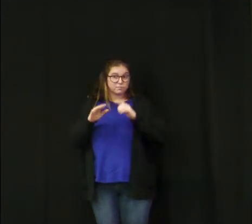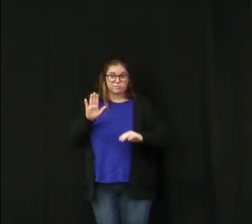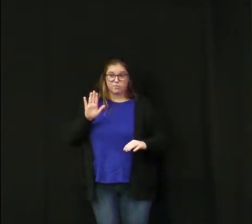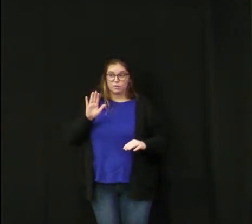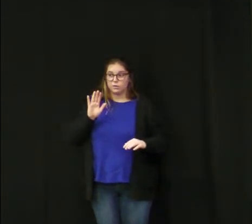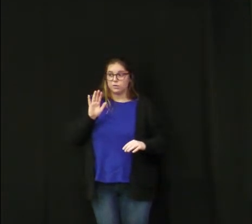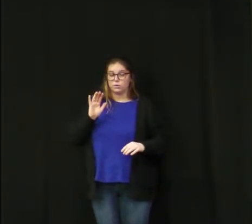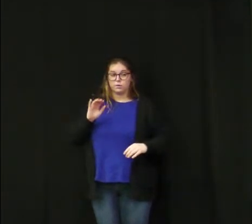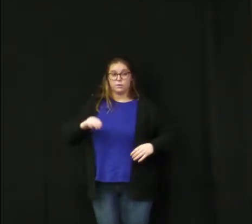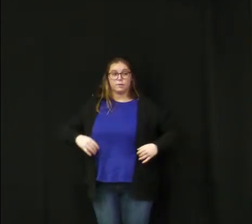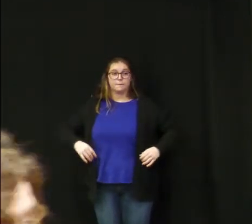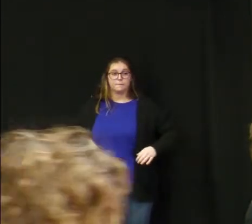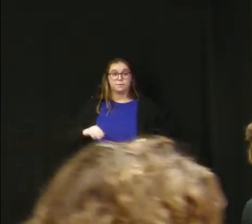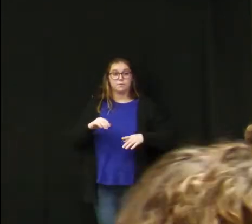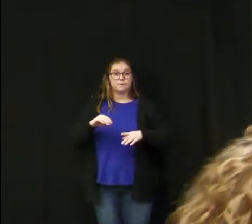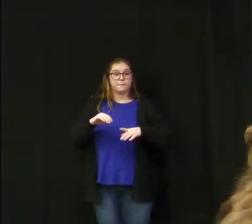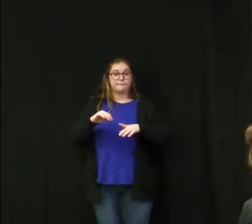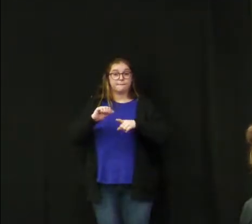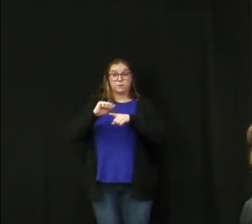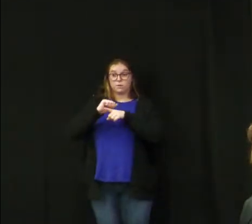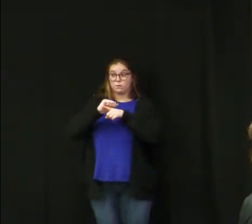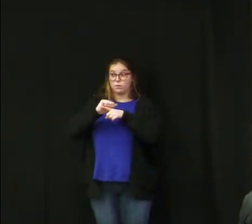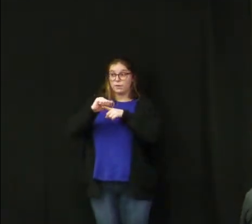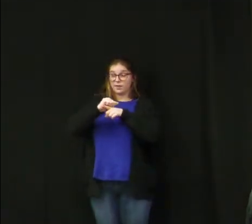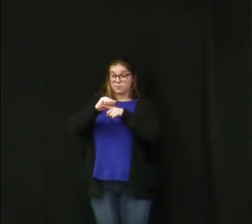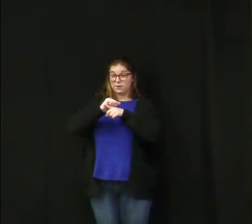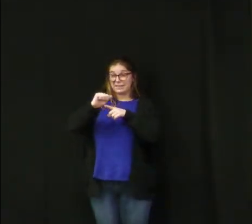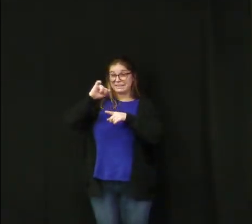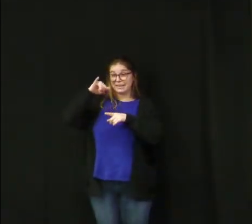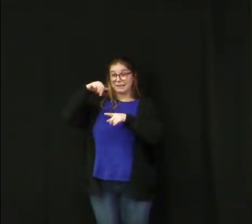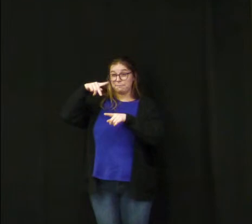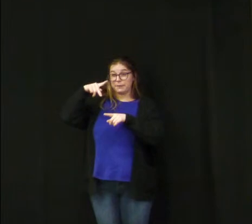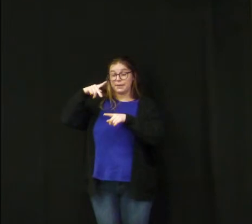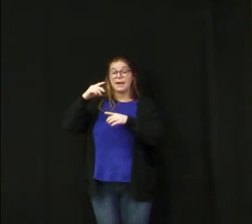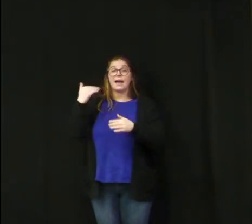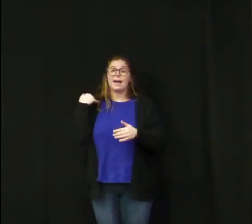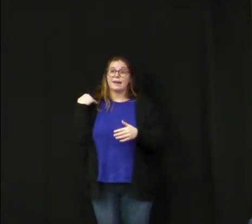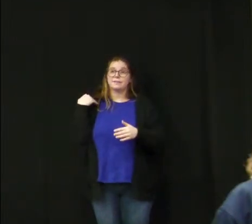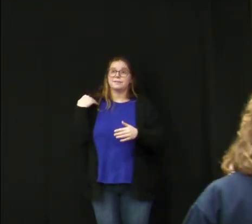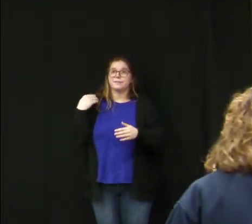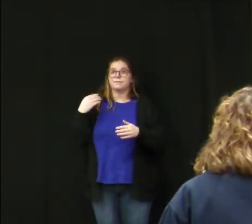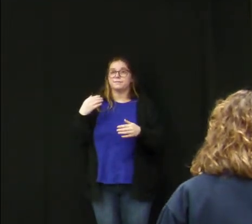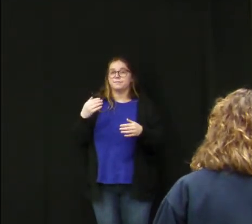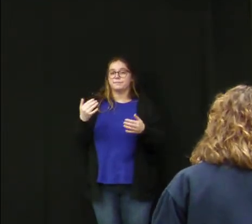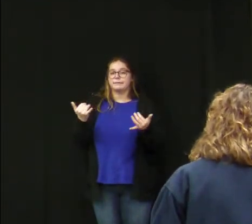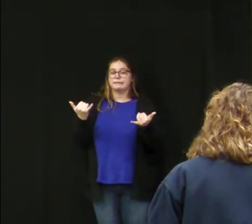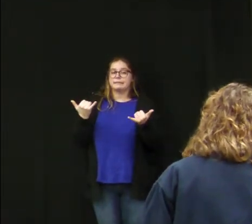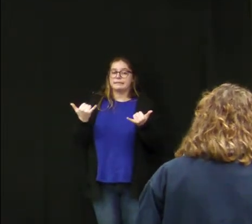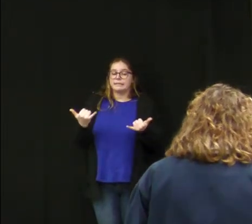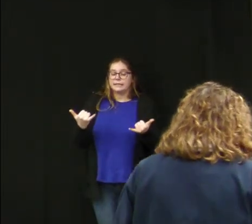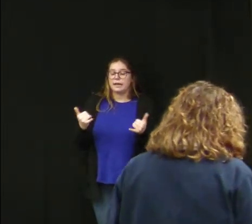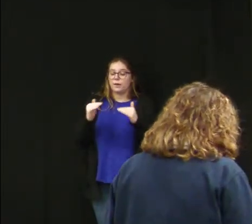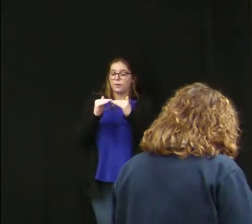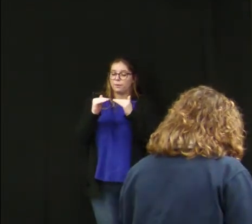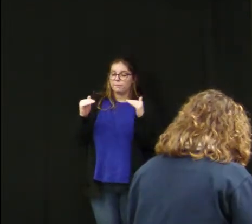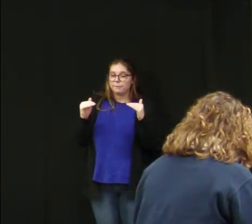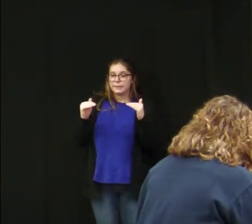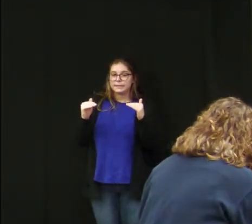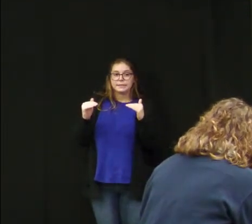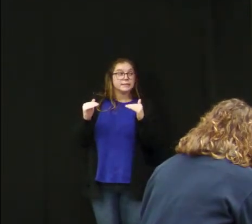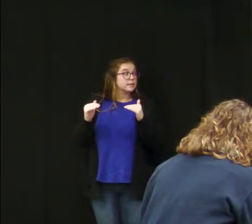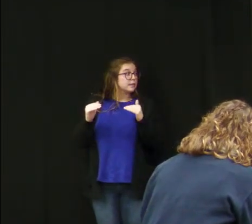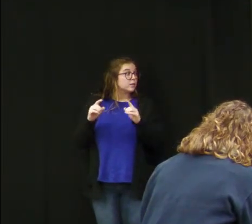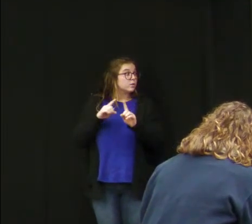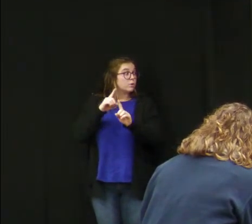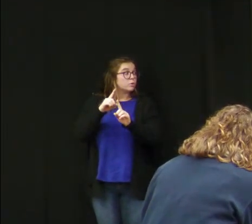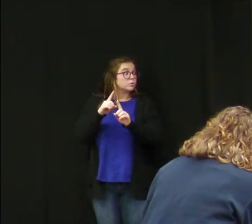performance data that you can find. And there's some examples up here of what performance data could look like.